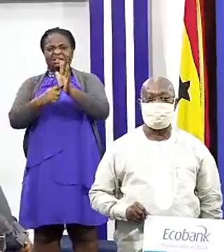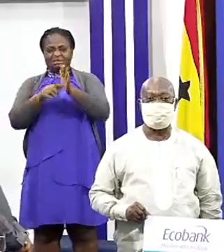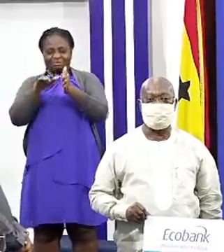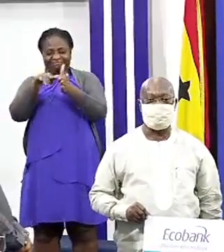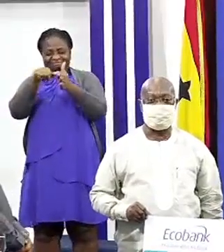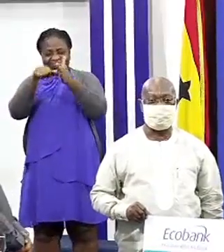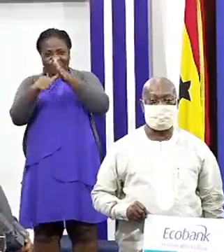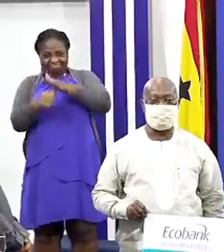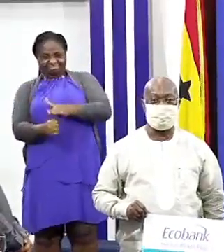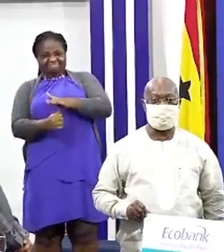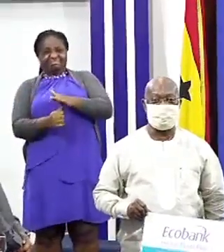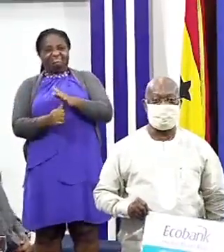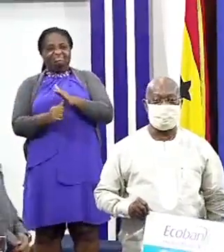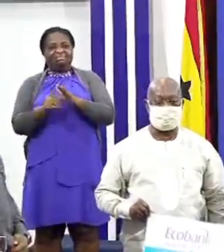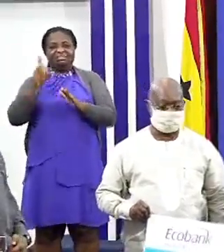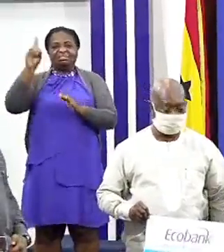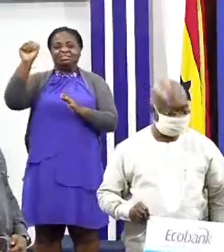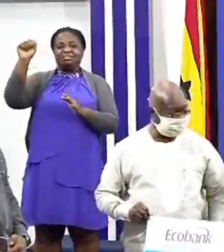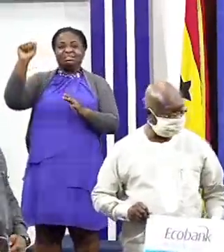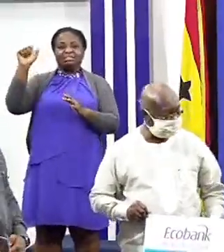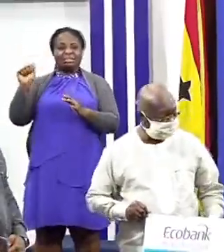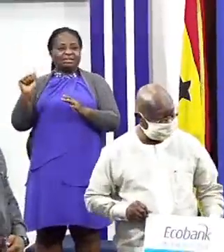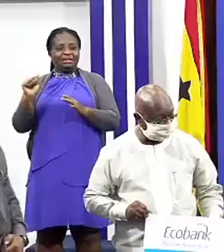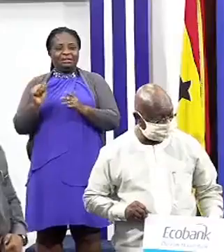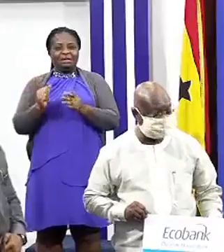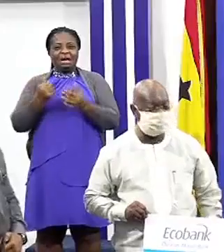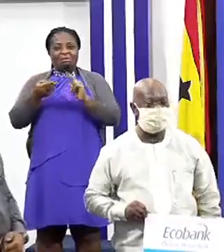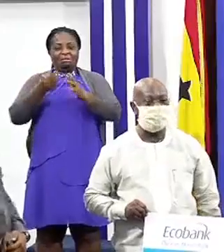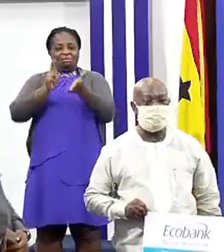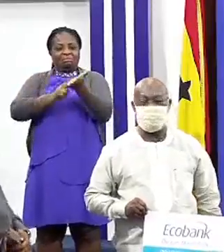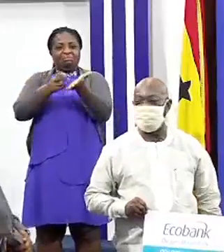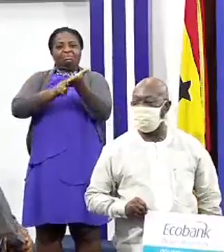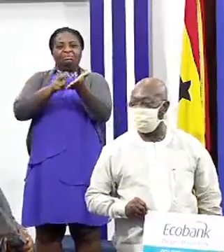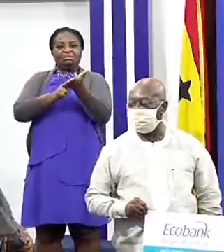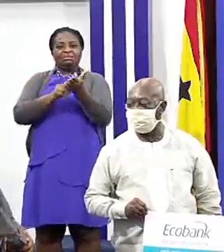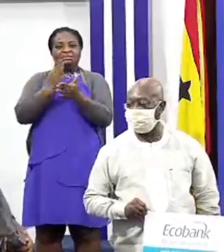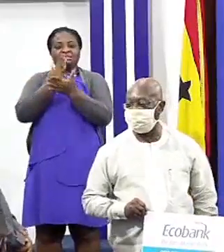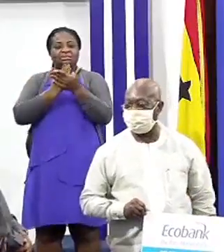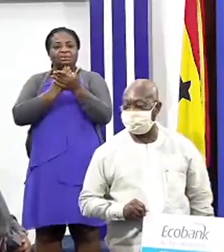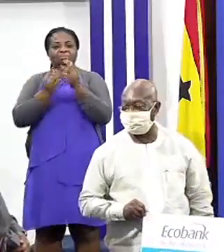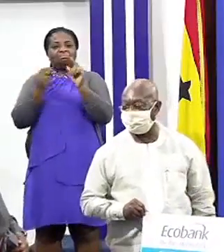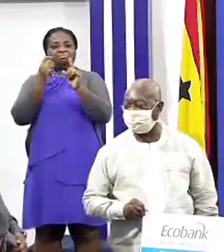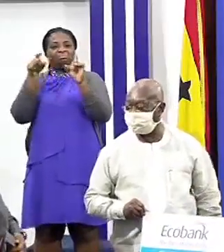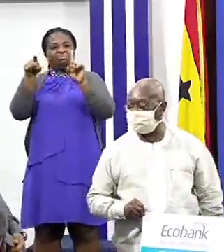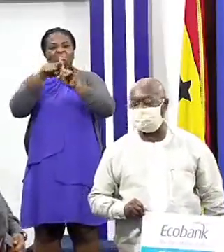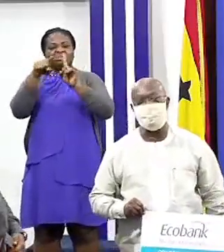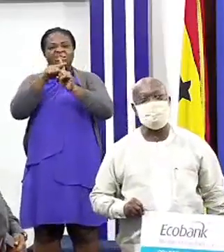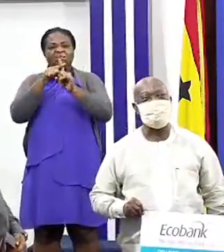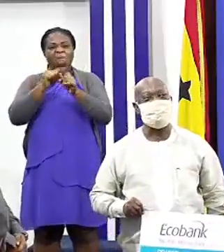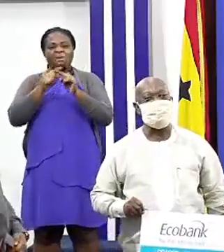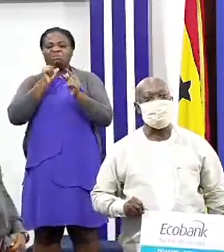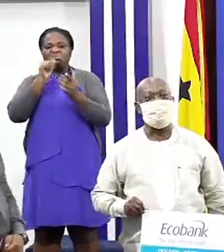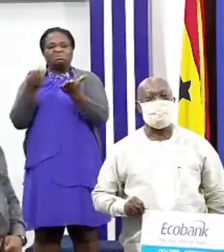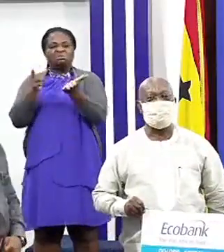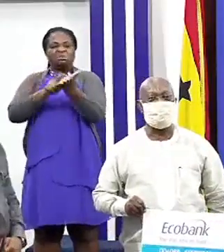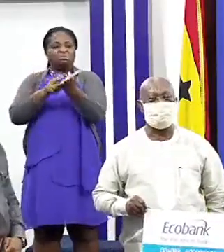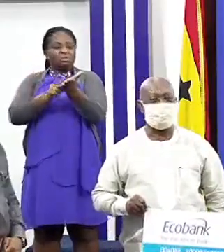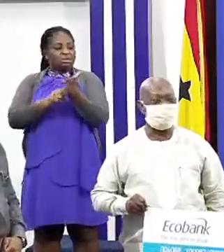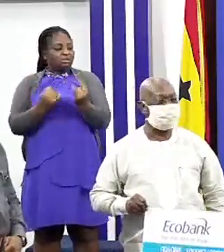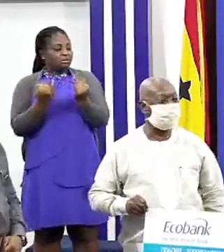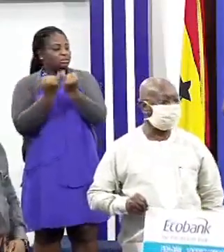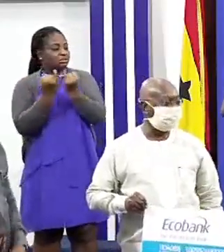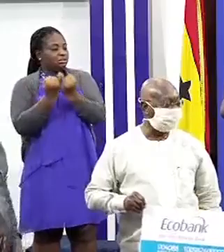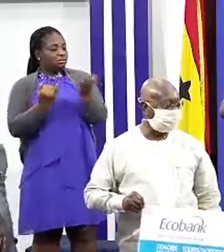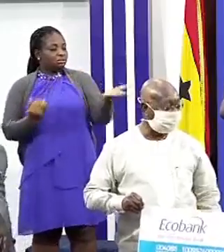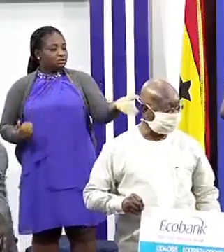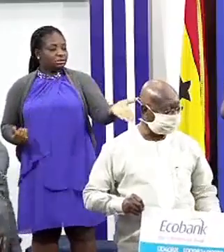data, that you are recording some cases and not reporting. I'll need to add that to your questions and explain that to us. So National Health Insurance,